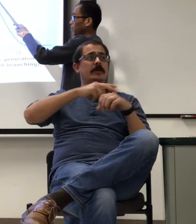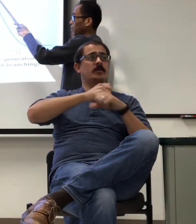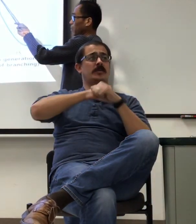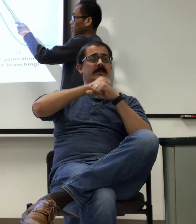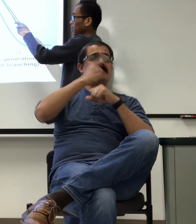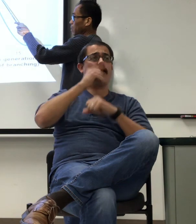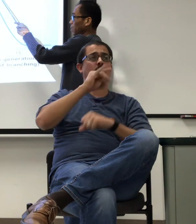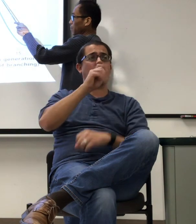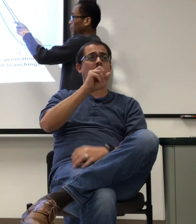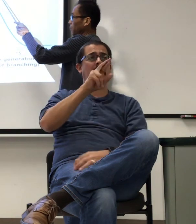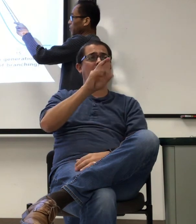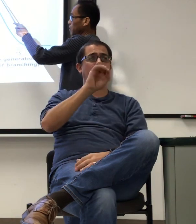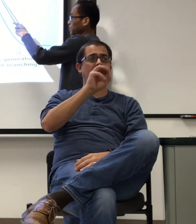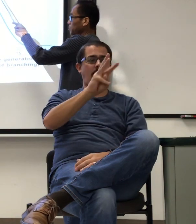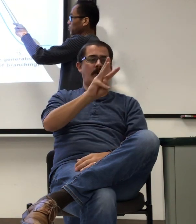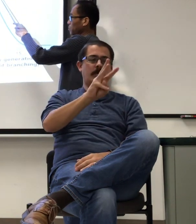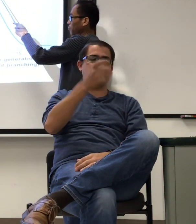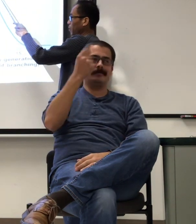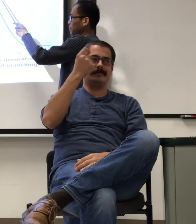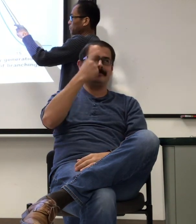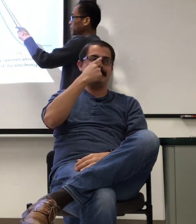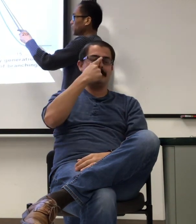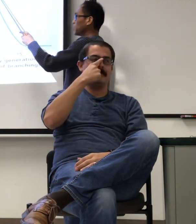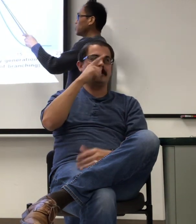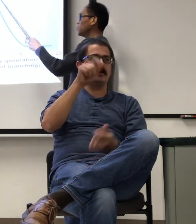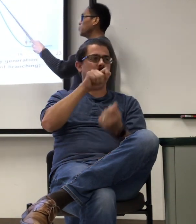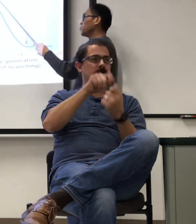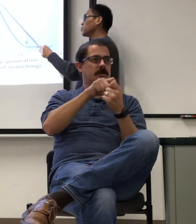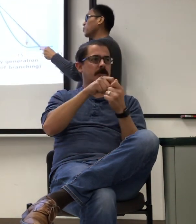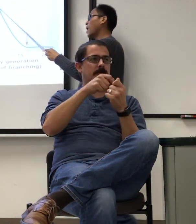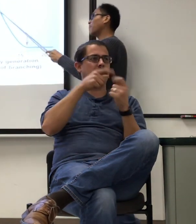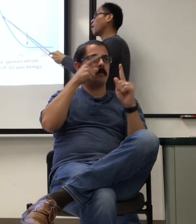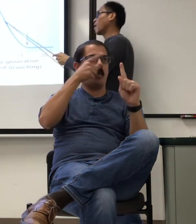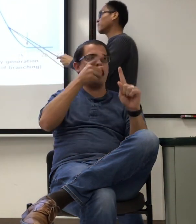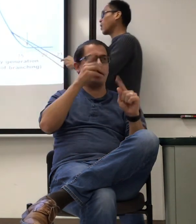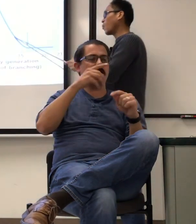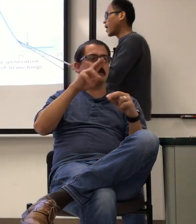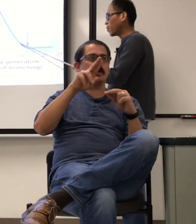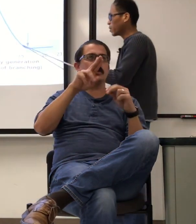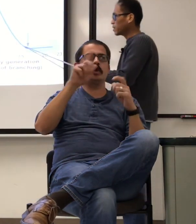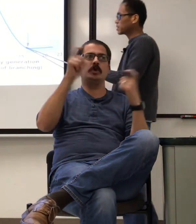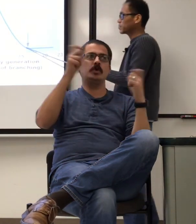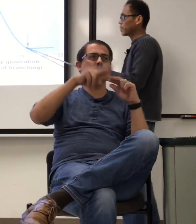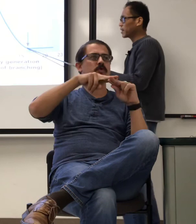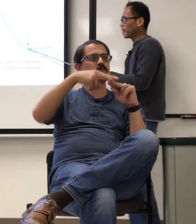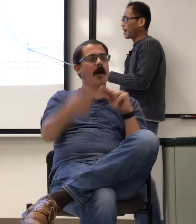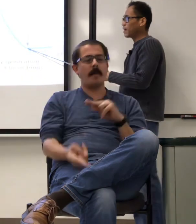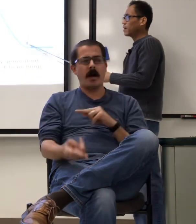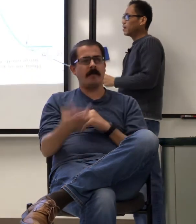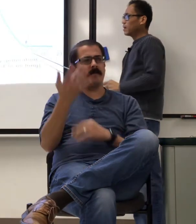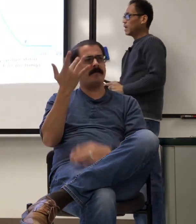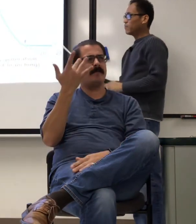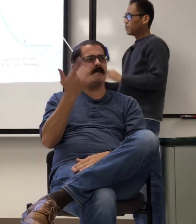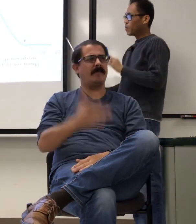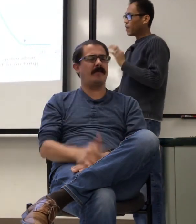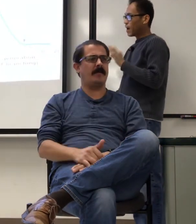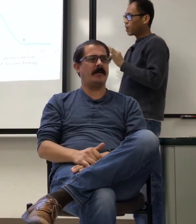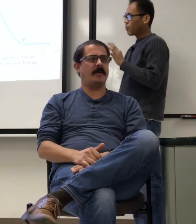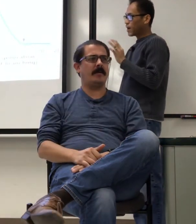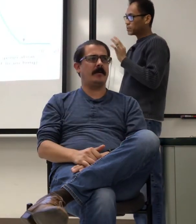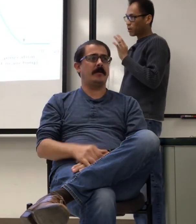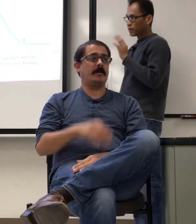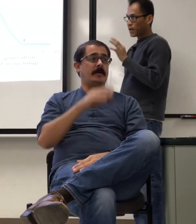airflow? But when you get to a certain point, there's a huge drop-off. Now, what could explain that? Even though